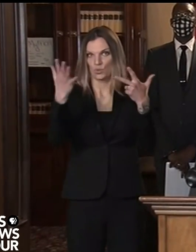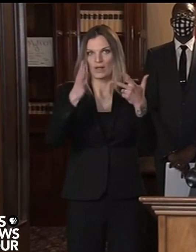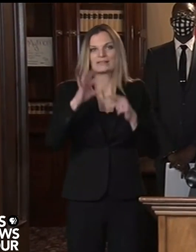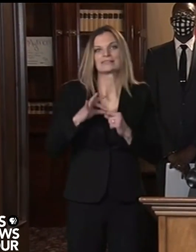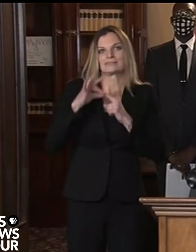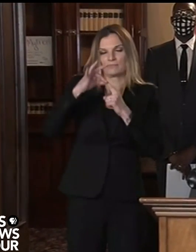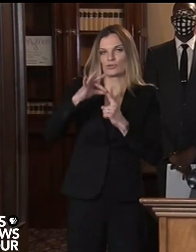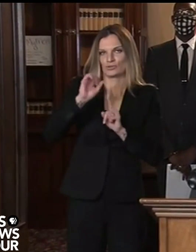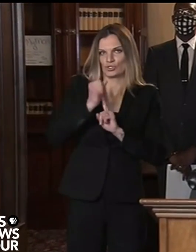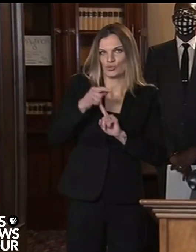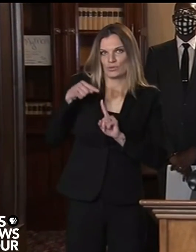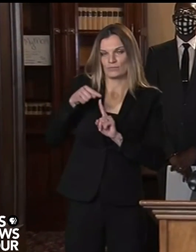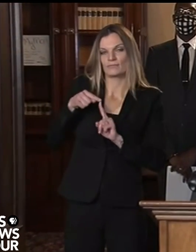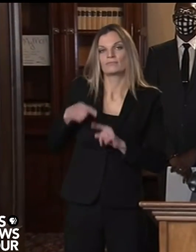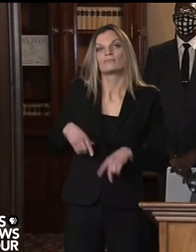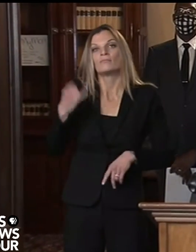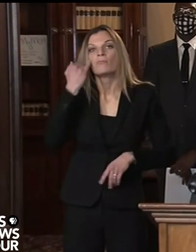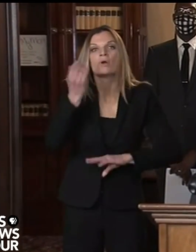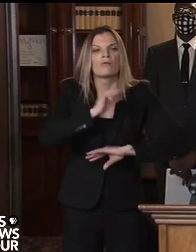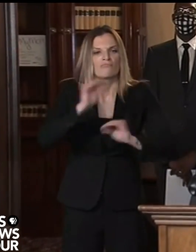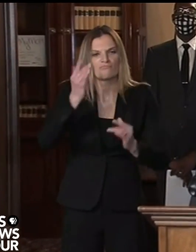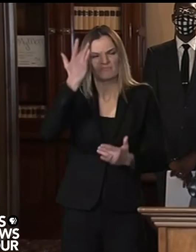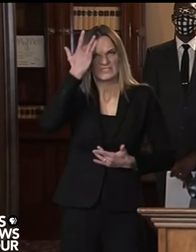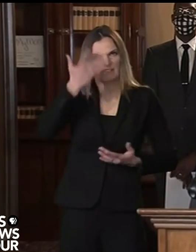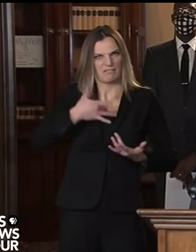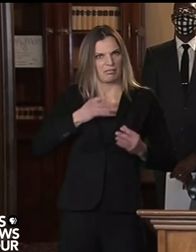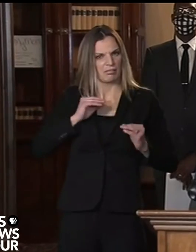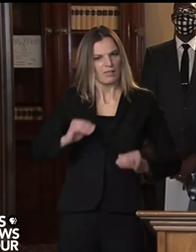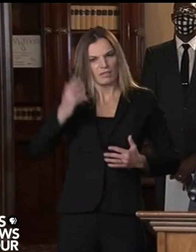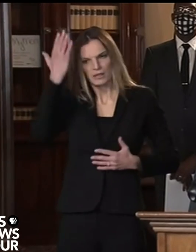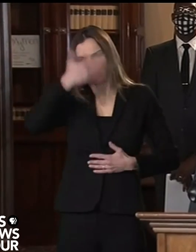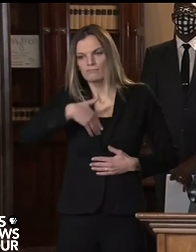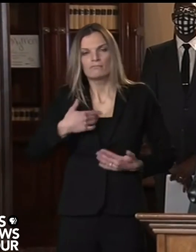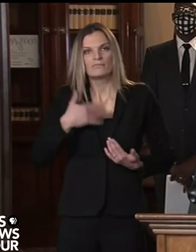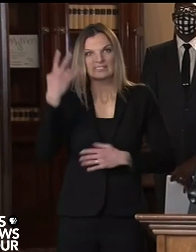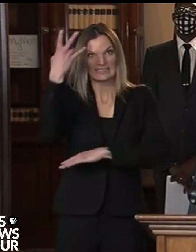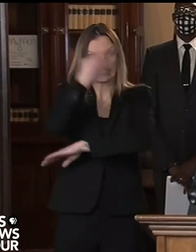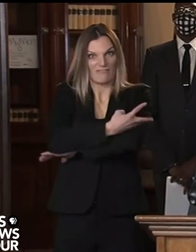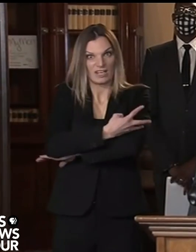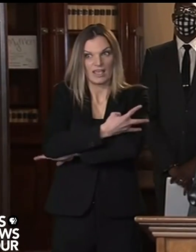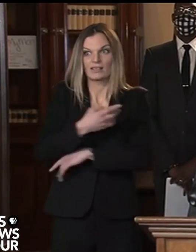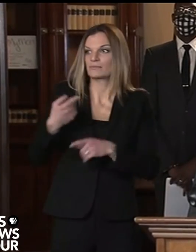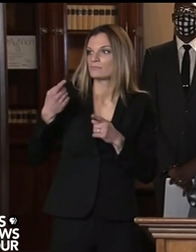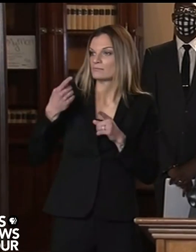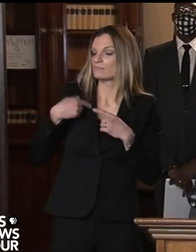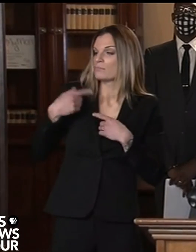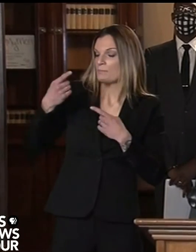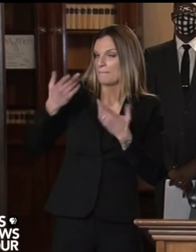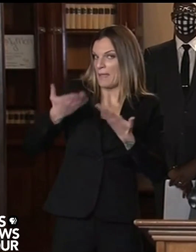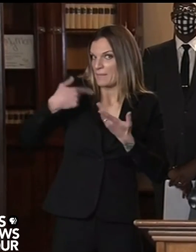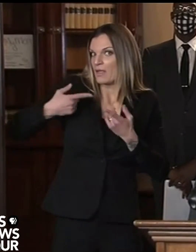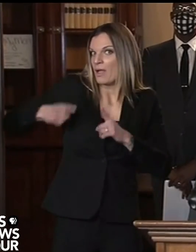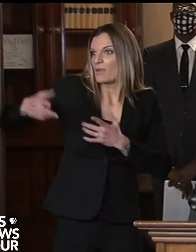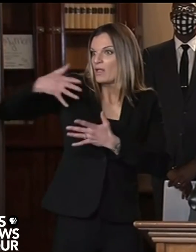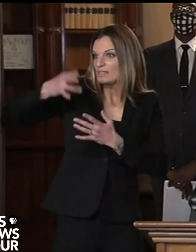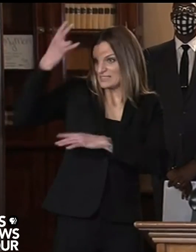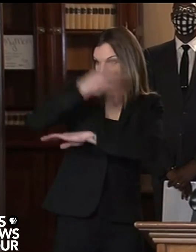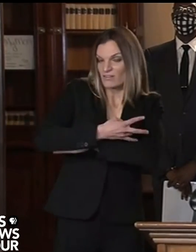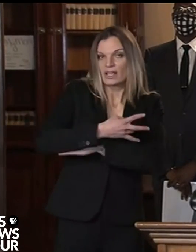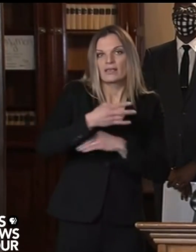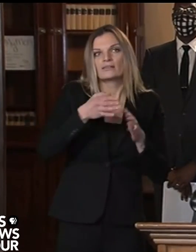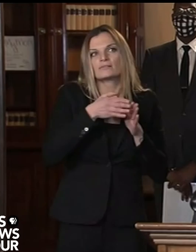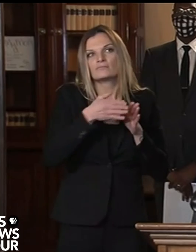they've not had symptoms for 7 days after exposure, to be able to get a test within the